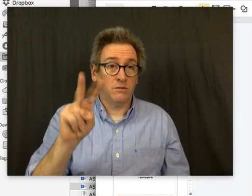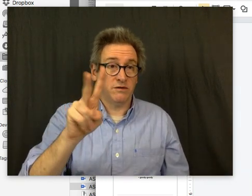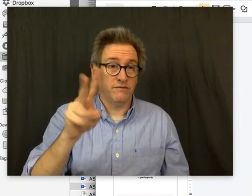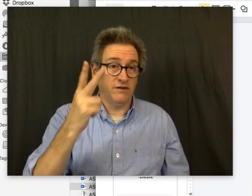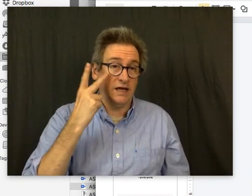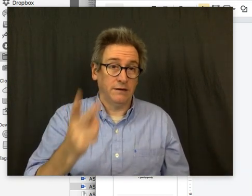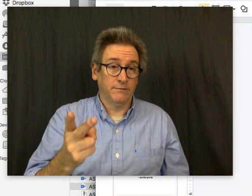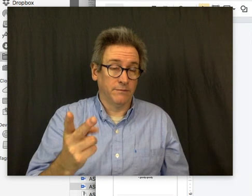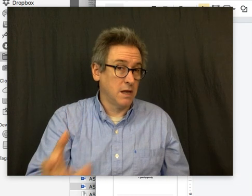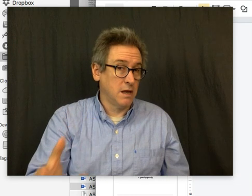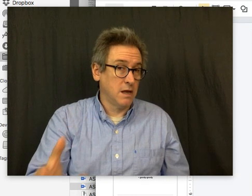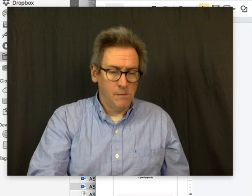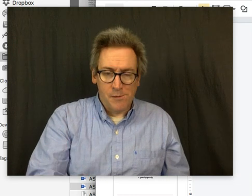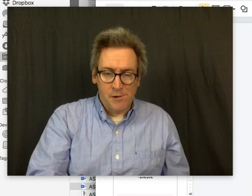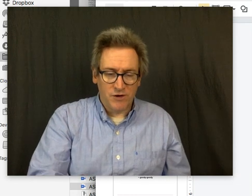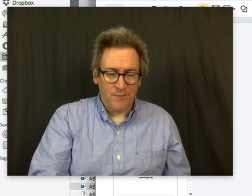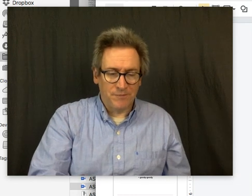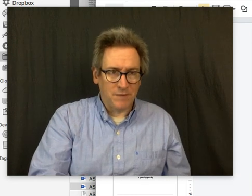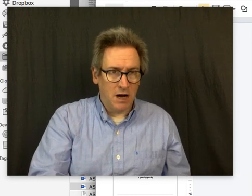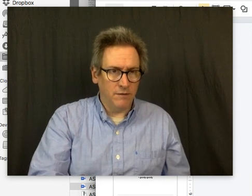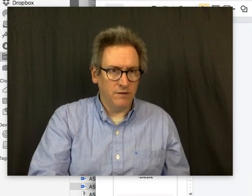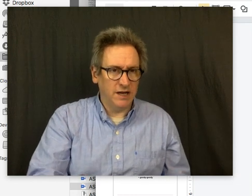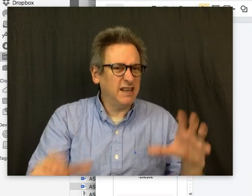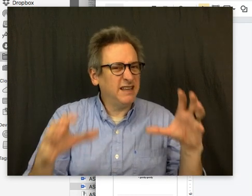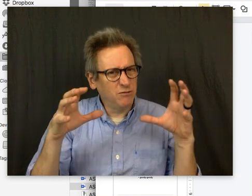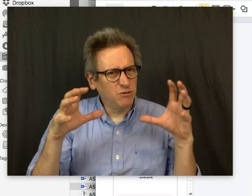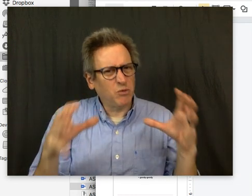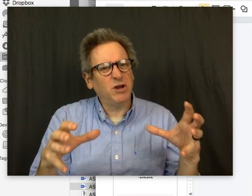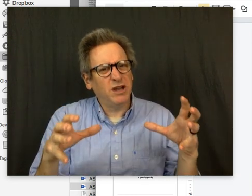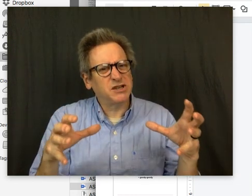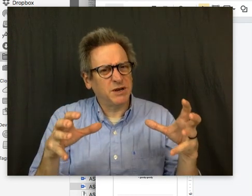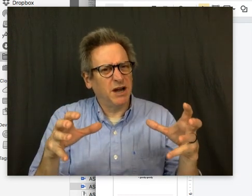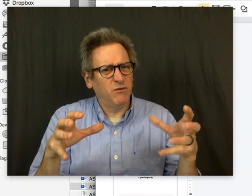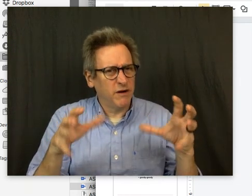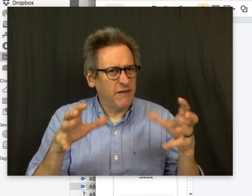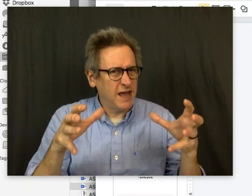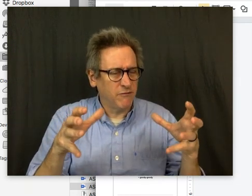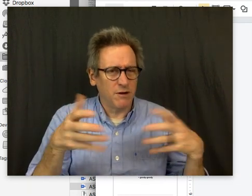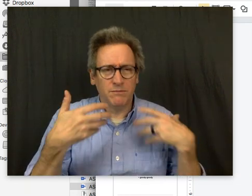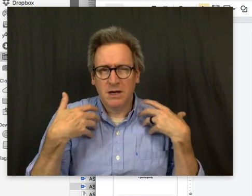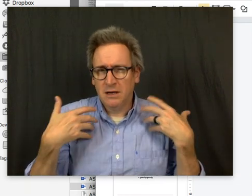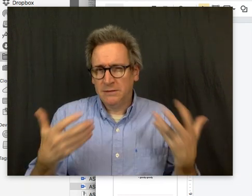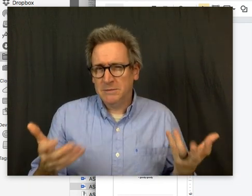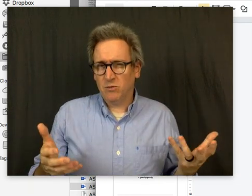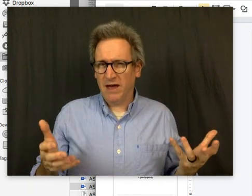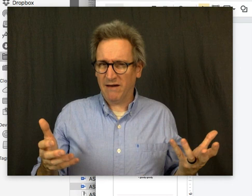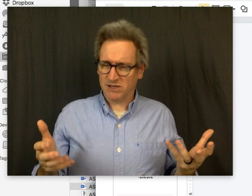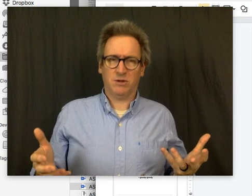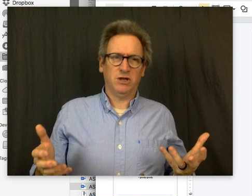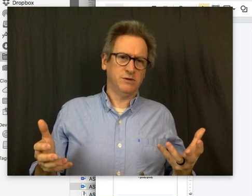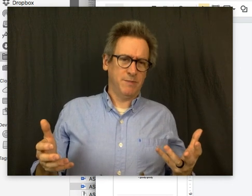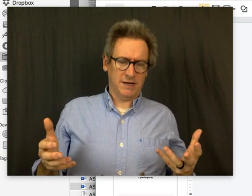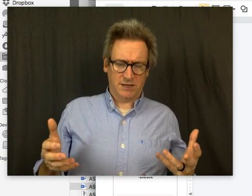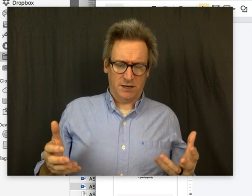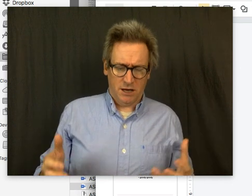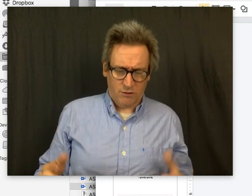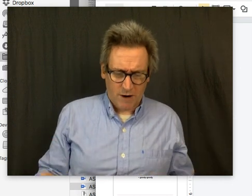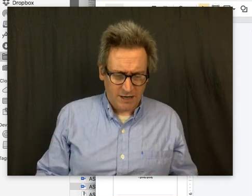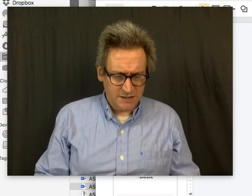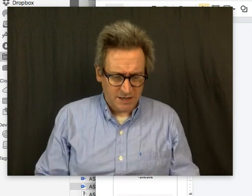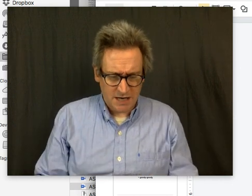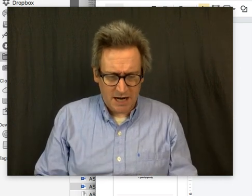voir, the. So the real history of where they came from, we have some clues based on